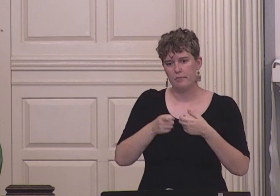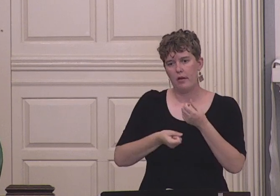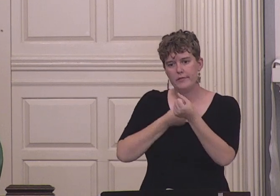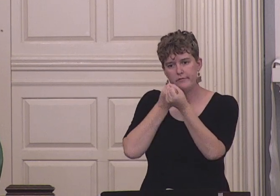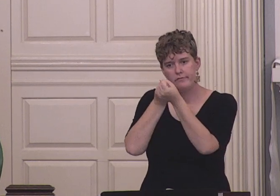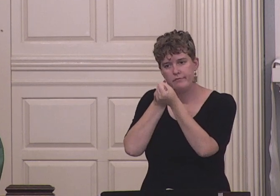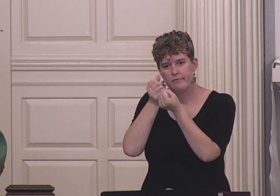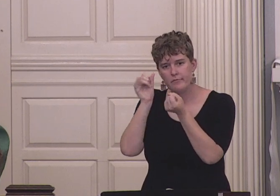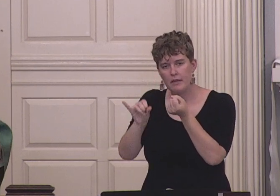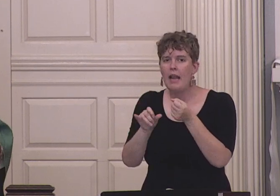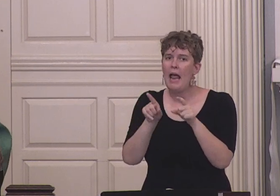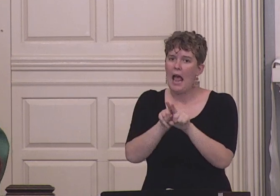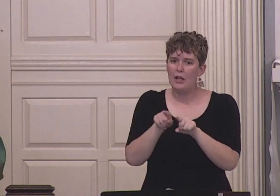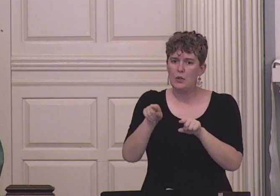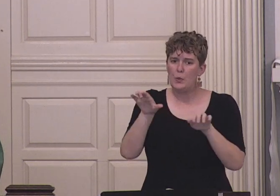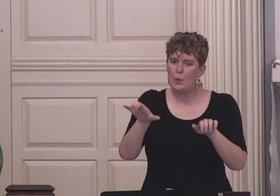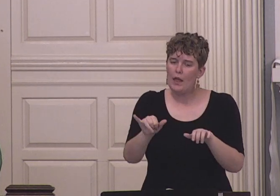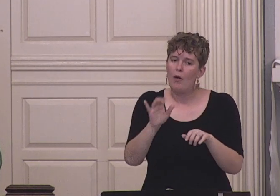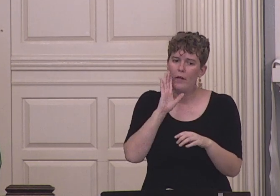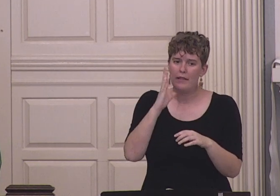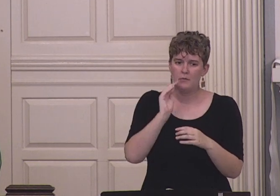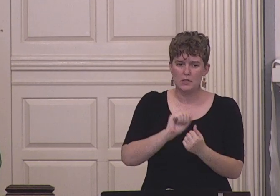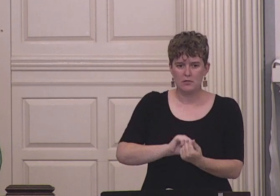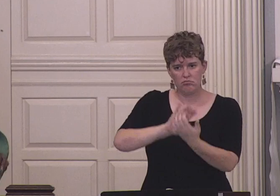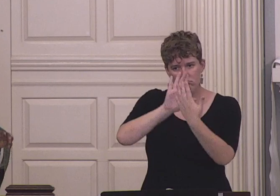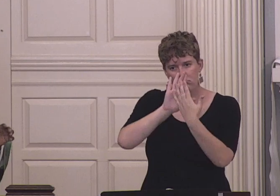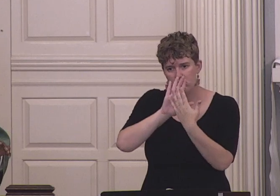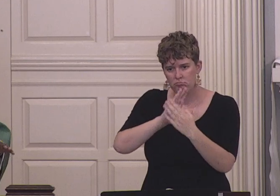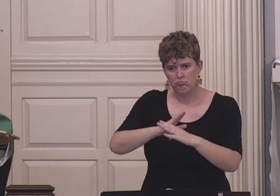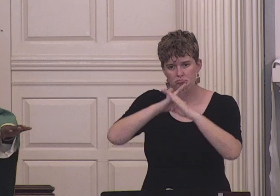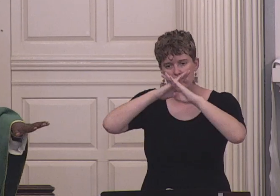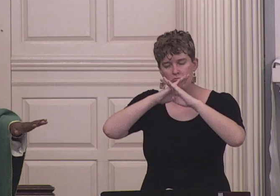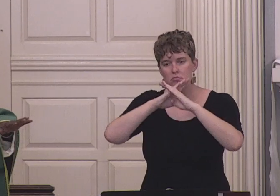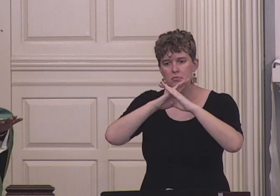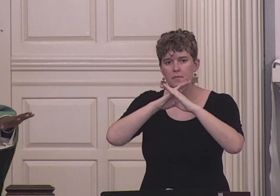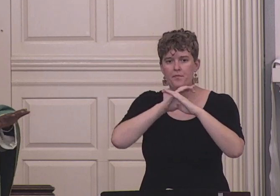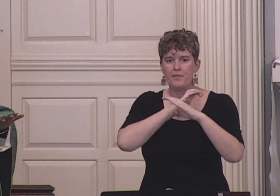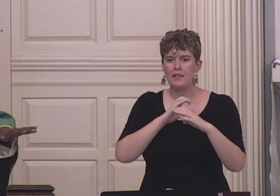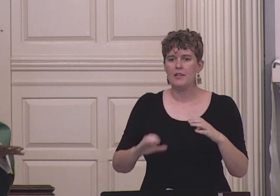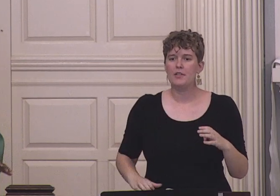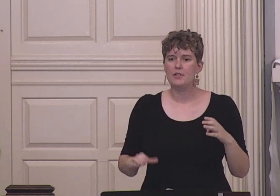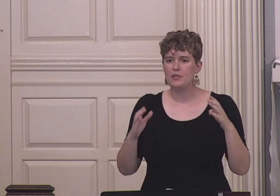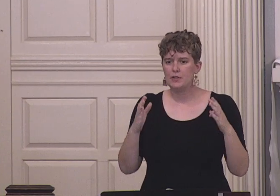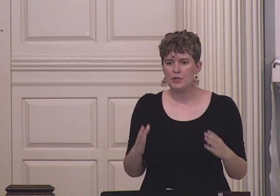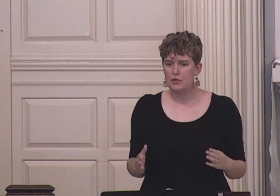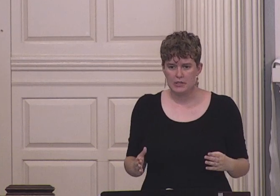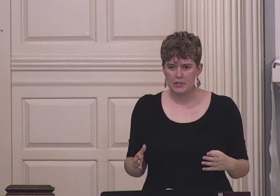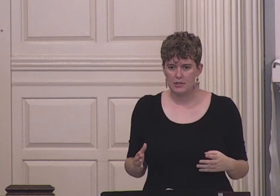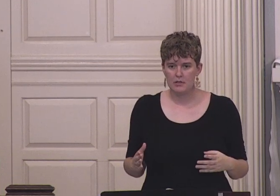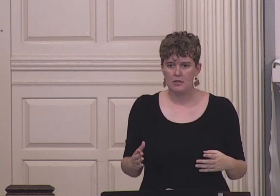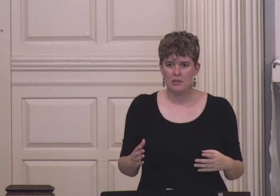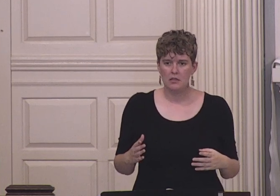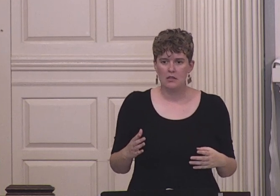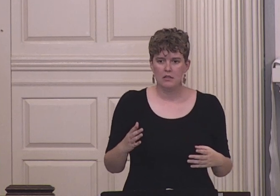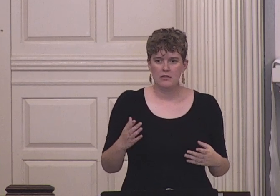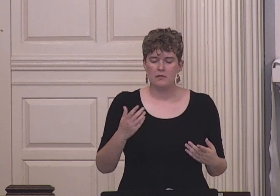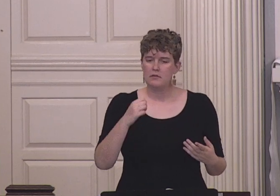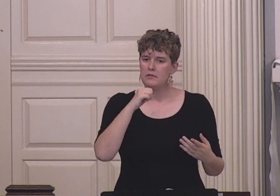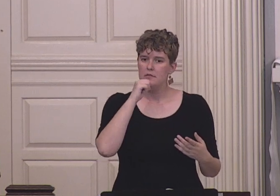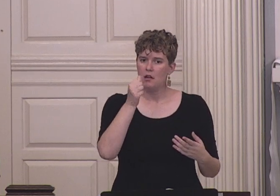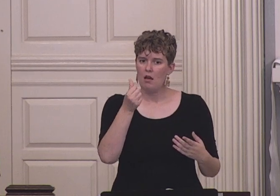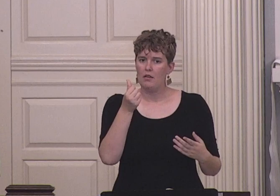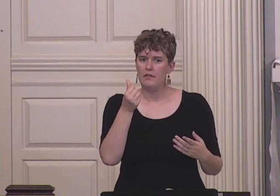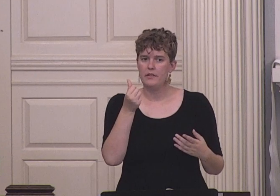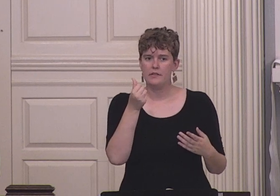as you do that, there is opposition. A Christian is one that does not deviate. Don't deviate from